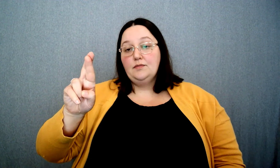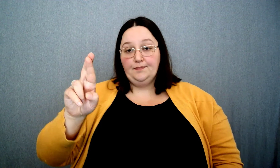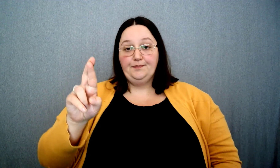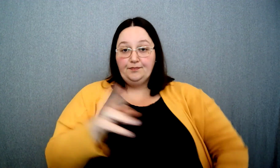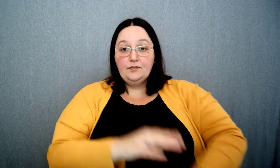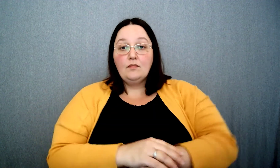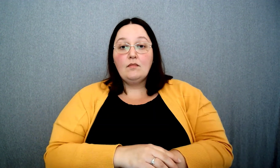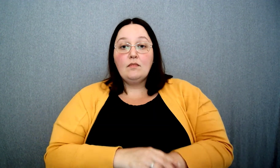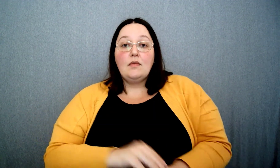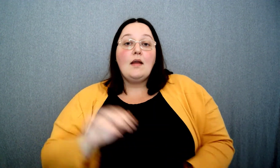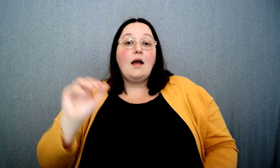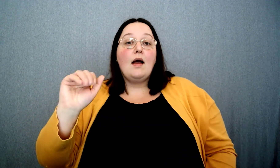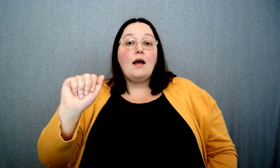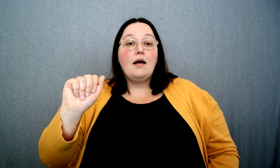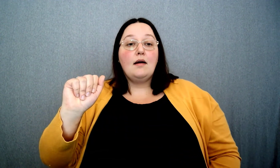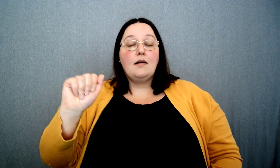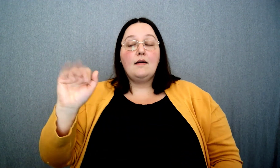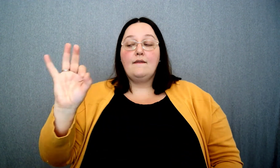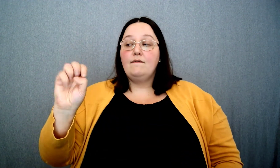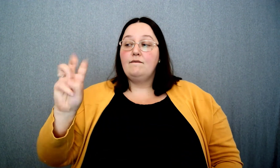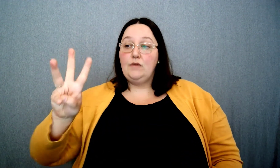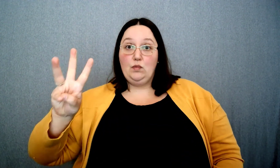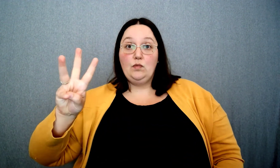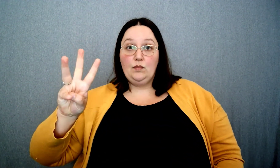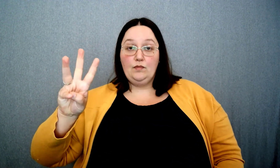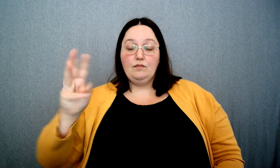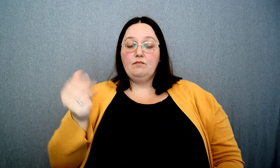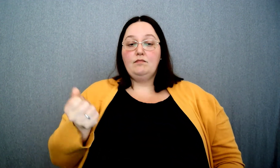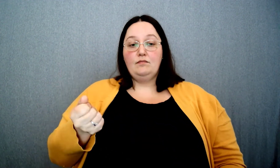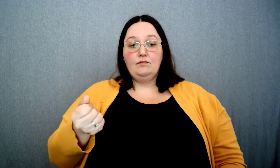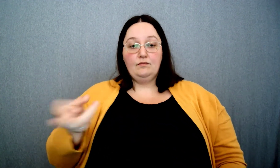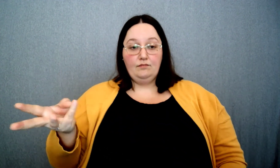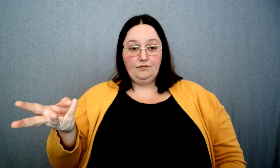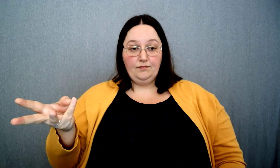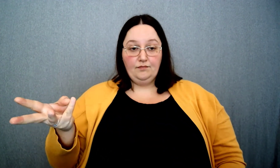For quantifiers, we have the sign a few.